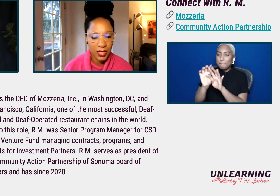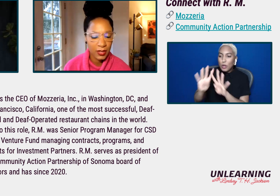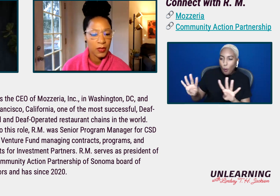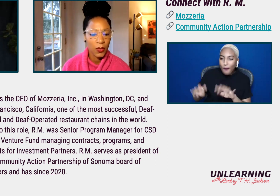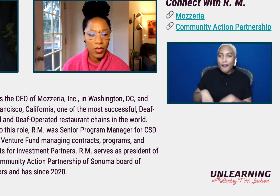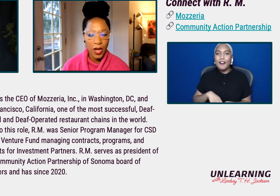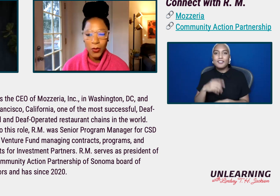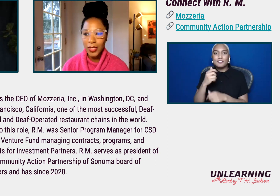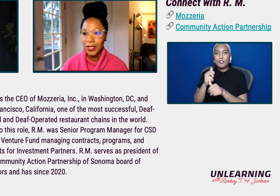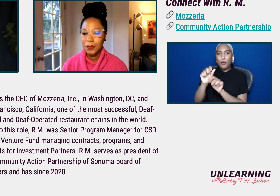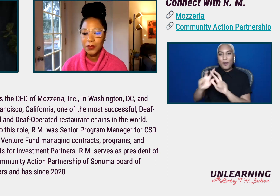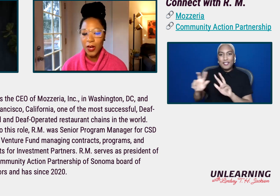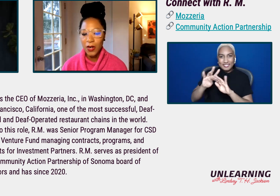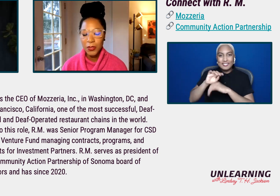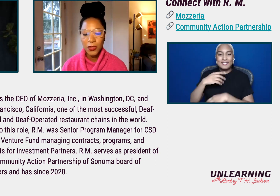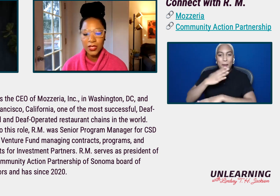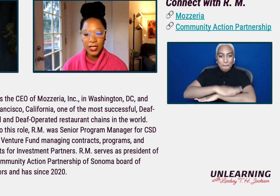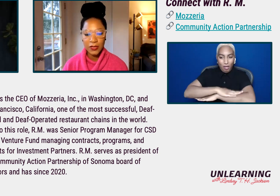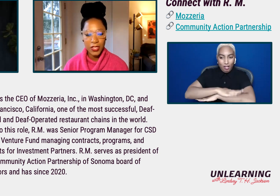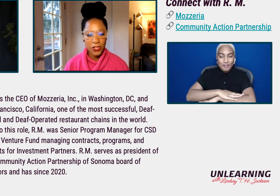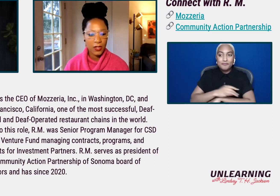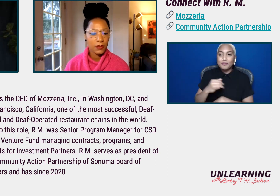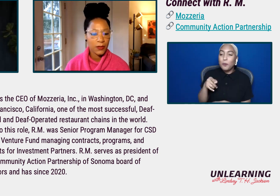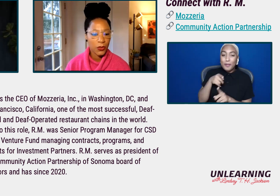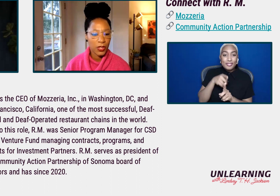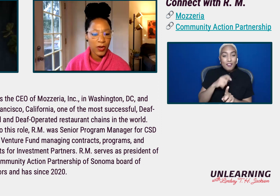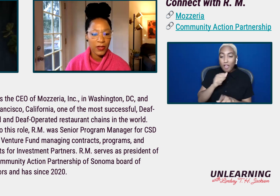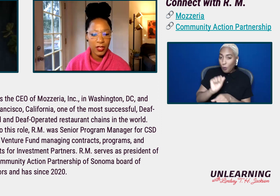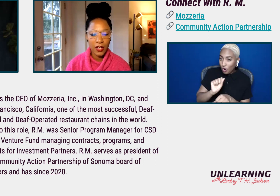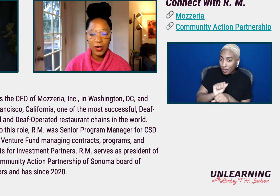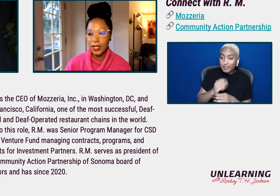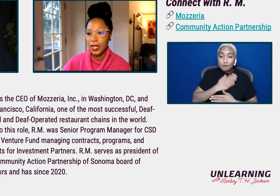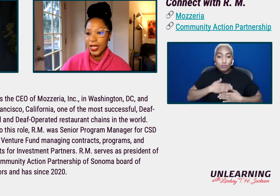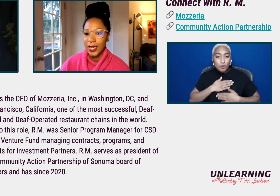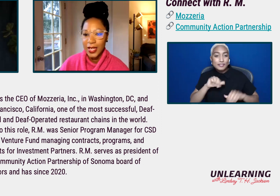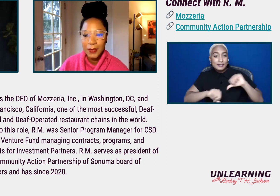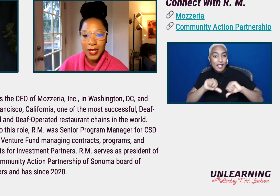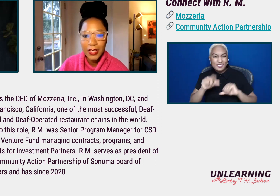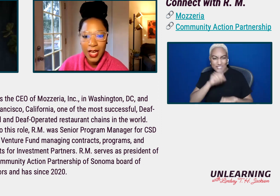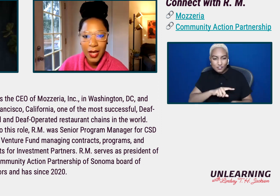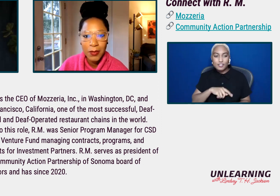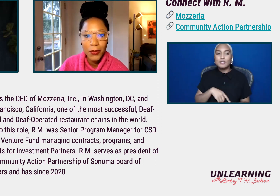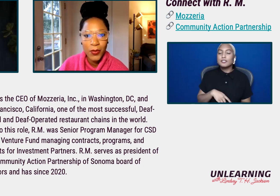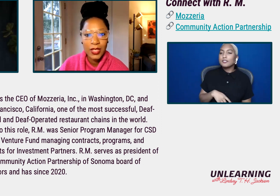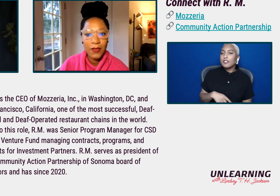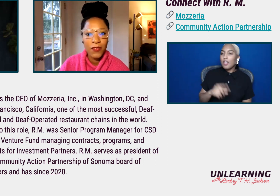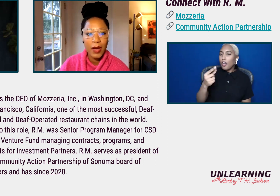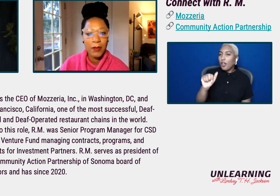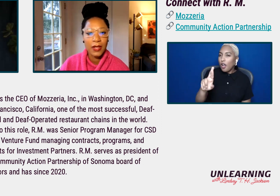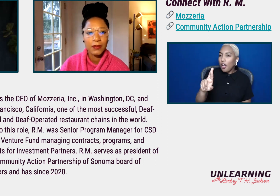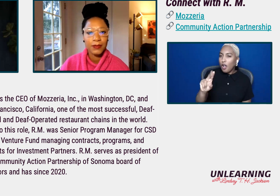Roasters coffee. When not working, R.M. enjoys science fiction, tooling around in the garden, and spending time